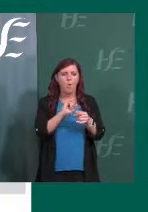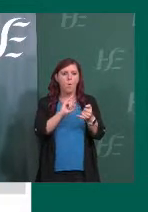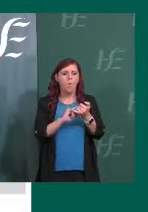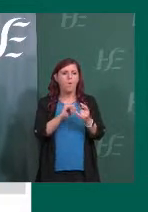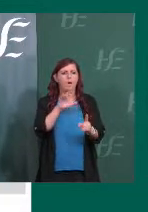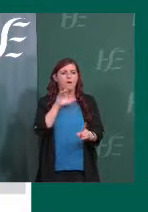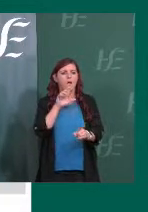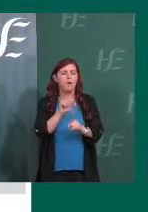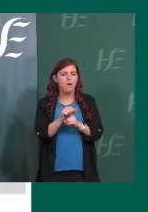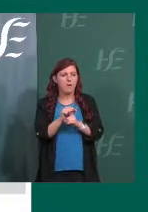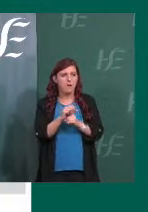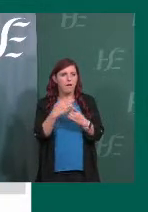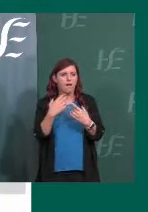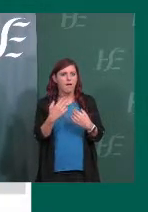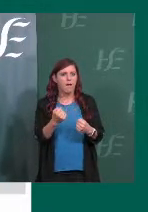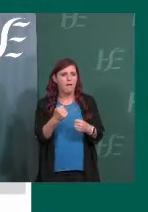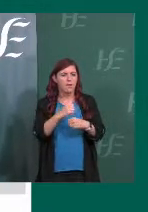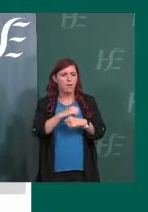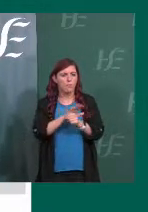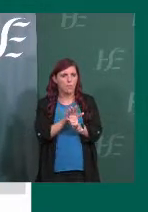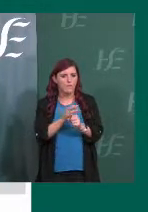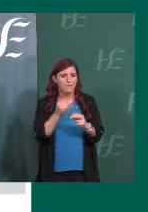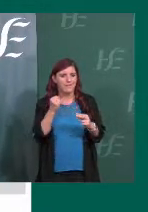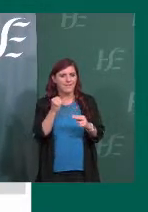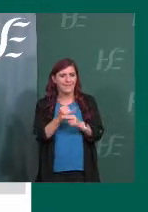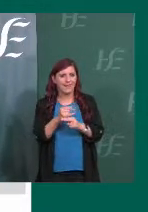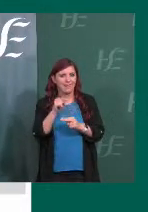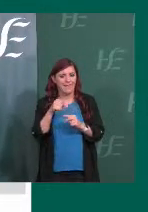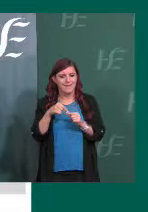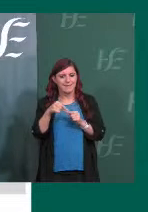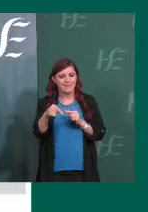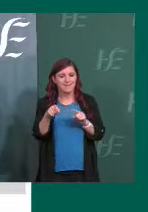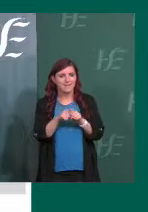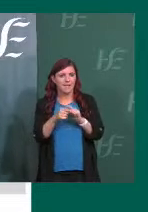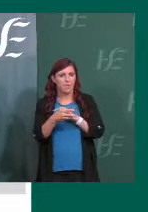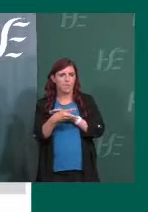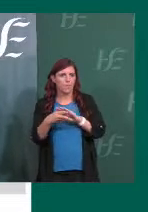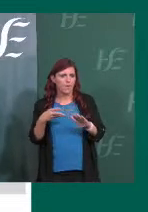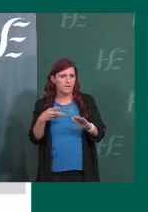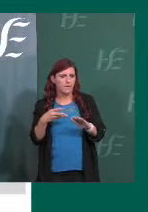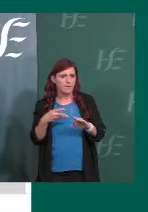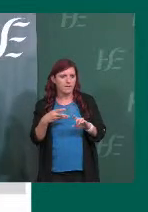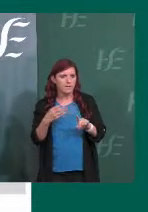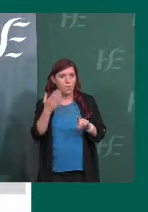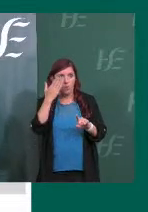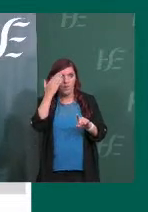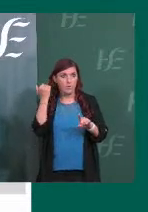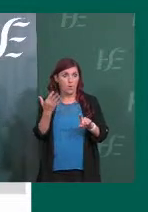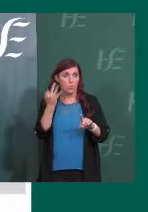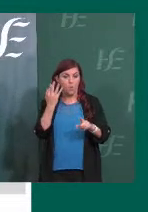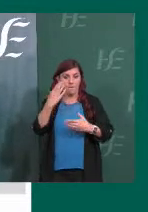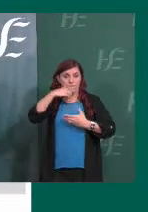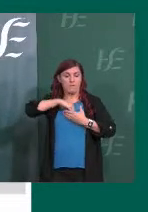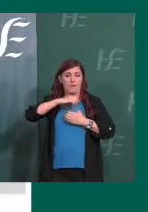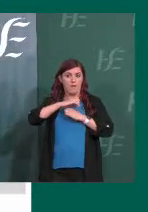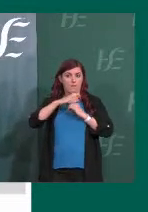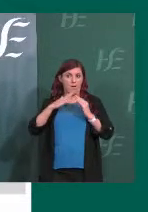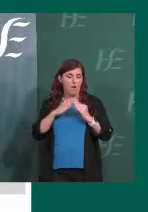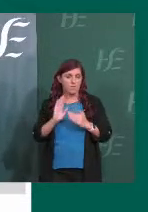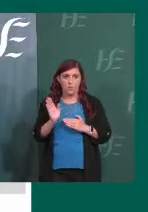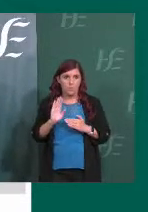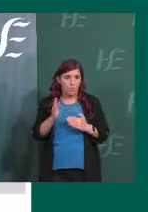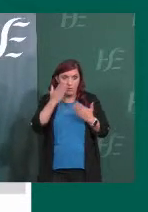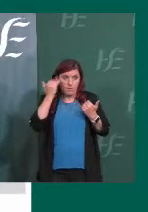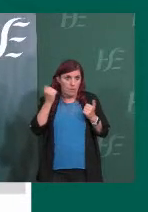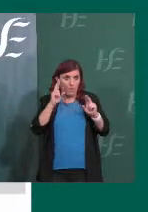as being a COVID case in that week. We don't know that it was acquired in the hospital. In many cases, obviously, it was